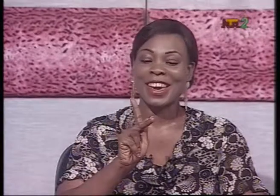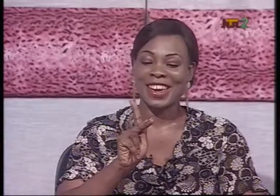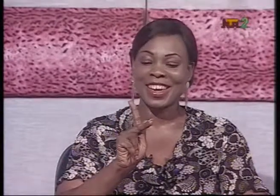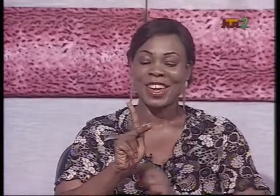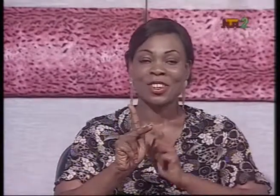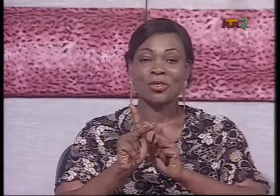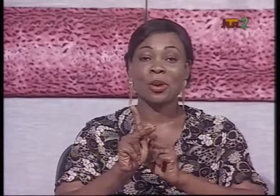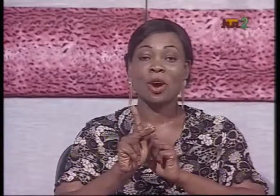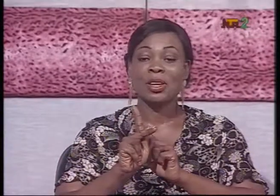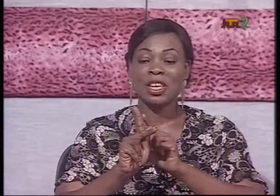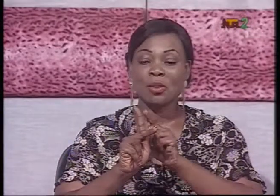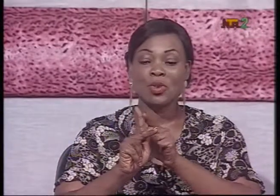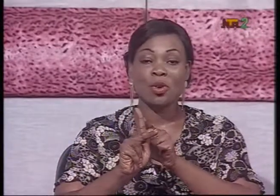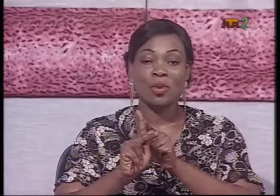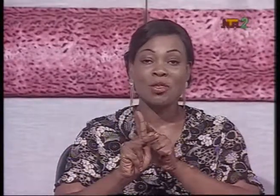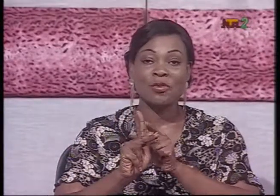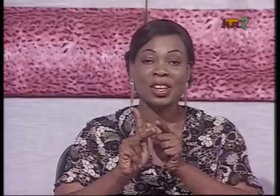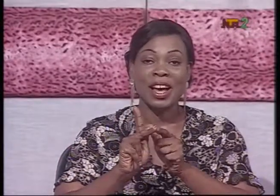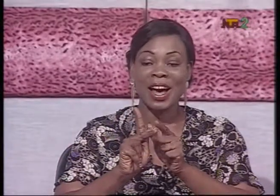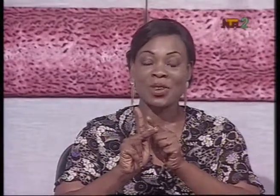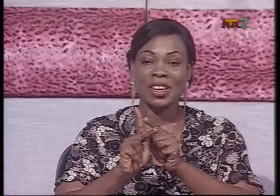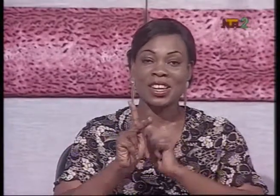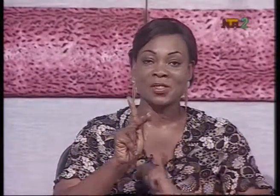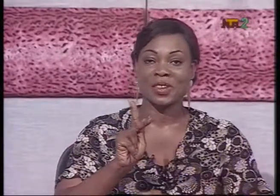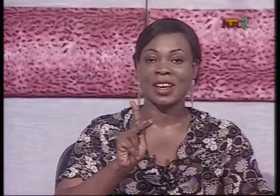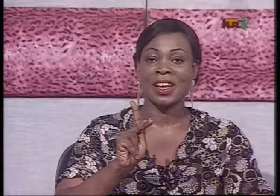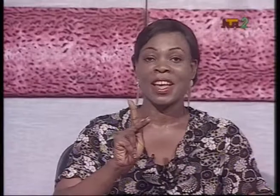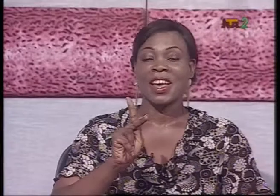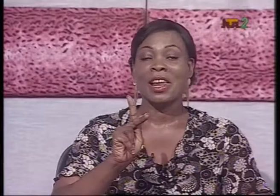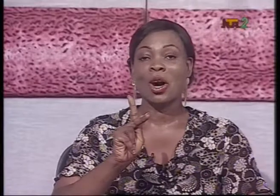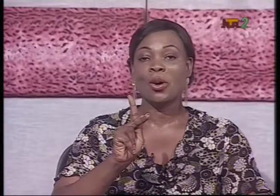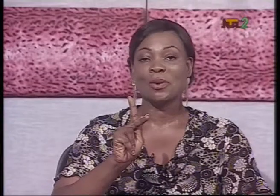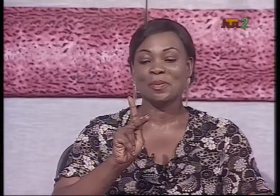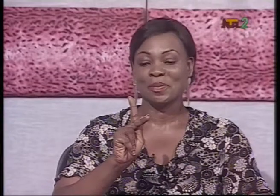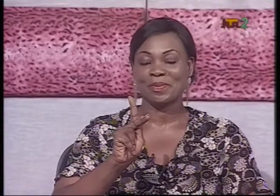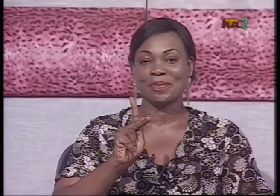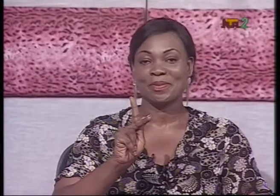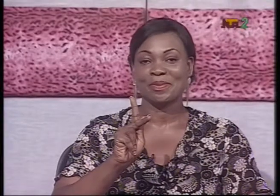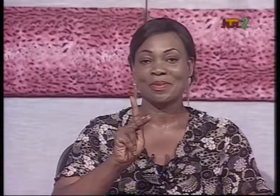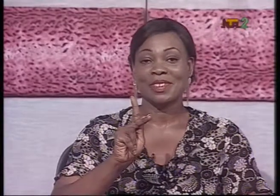K, your thumb coming in between your middle finger and your index finger. Hello?